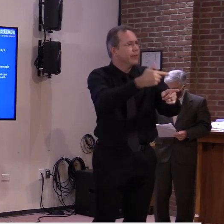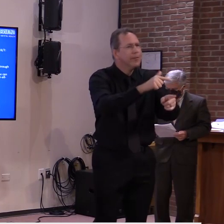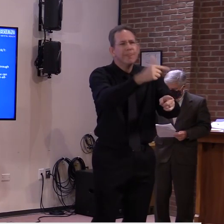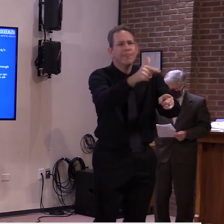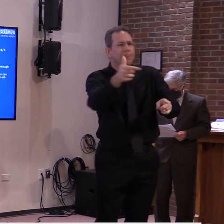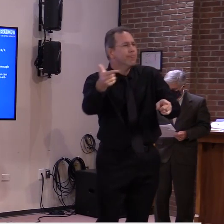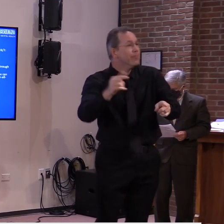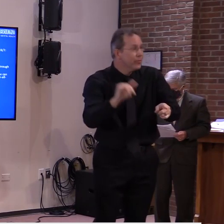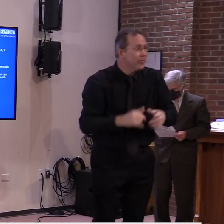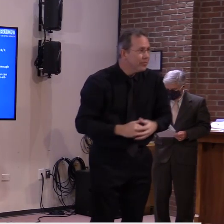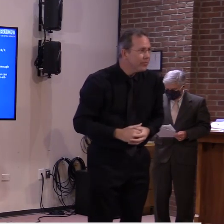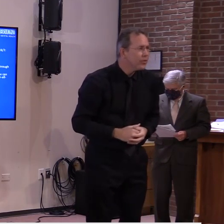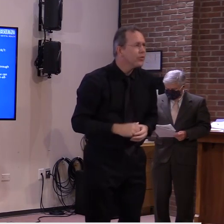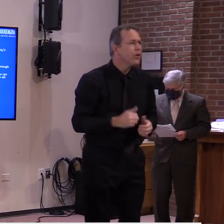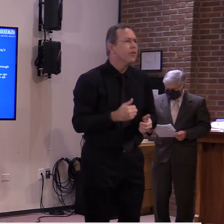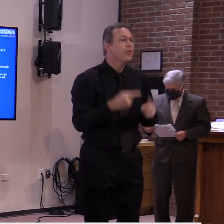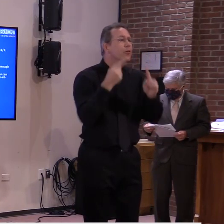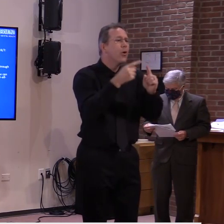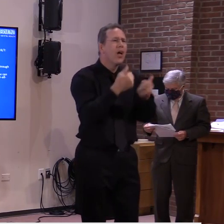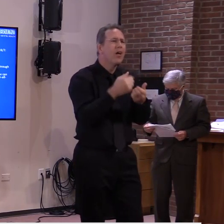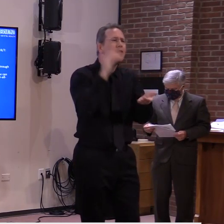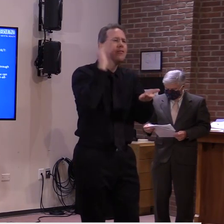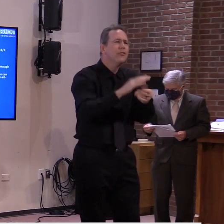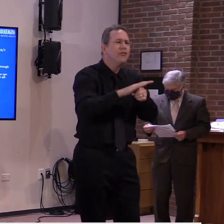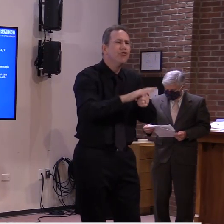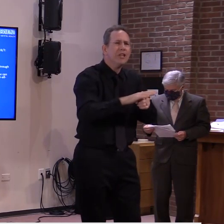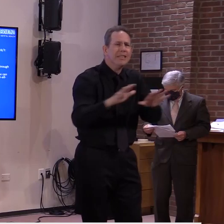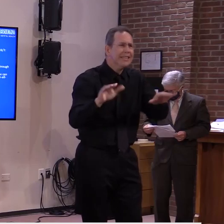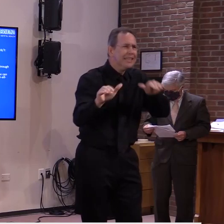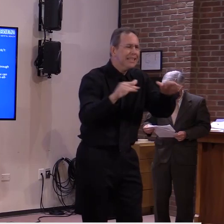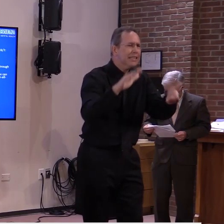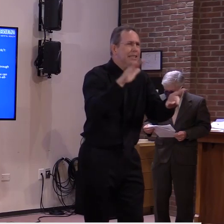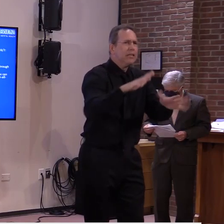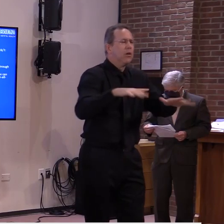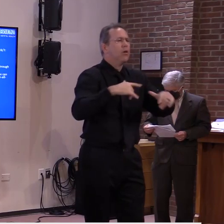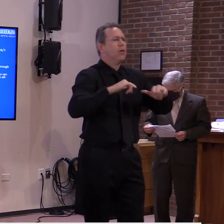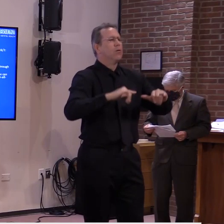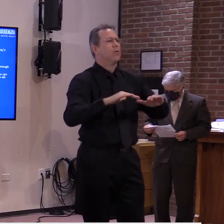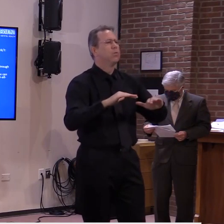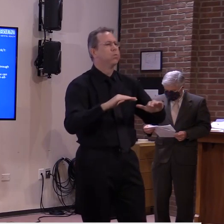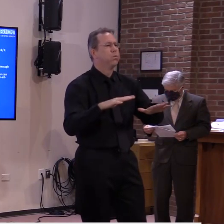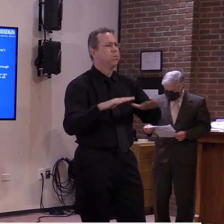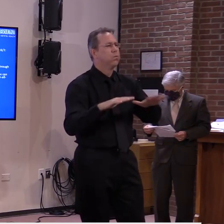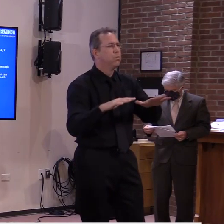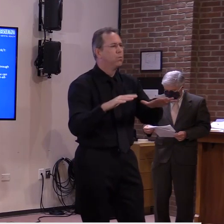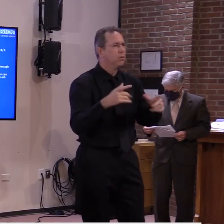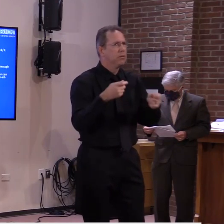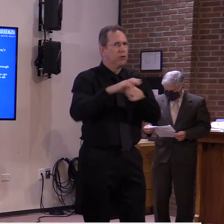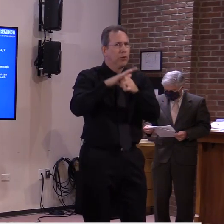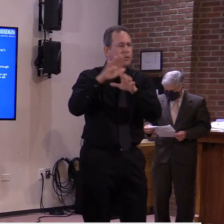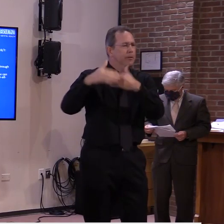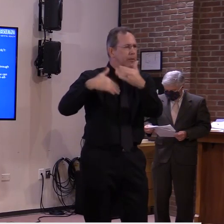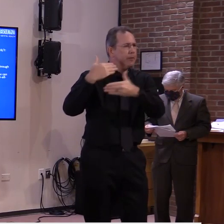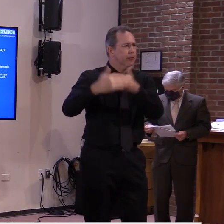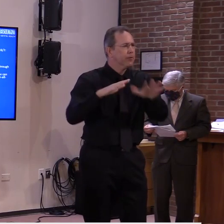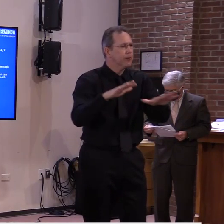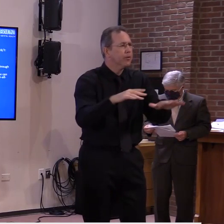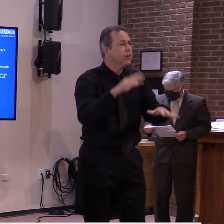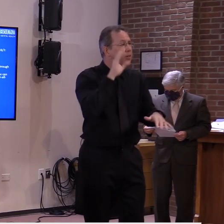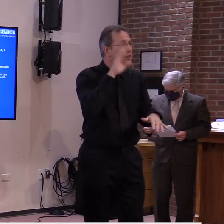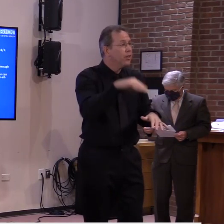stress. I've mentioned a few of the many resources that are available to Vermonters. These are free and confidential.